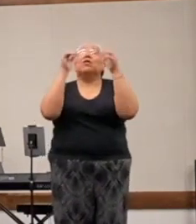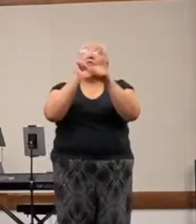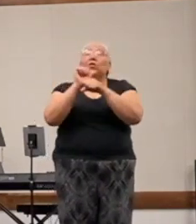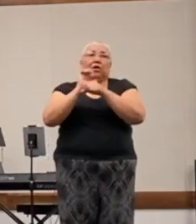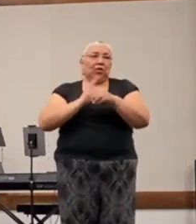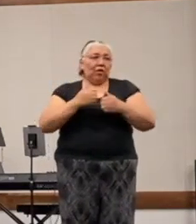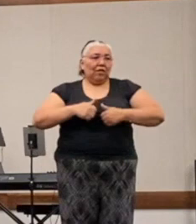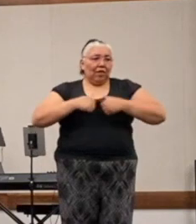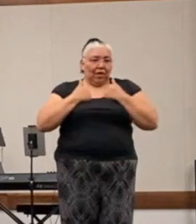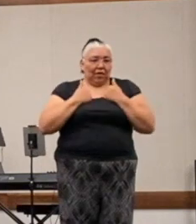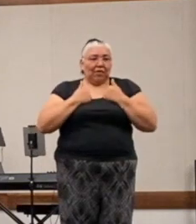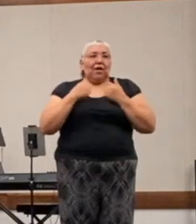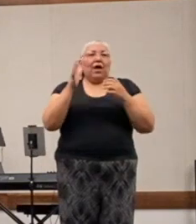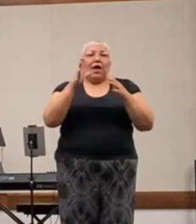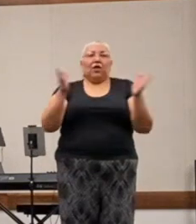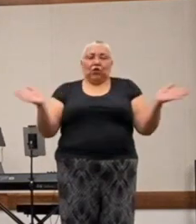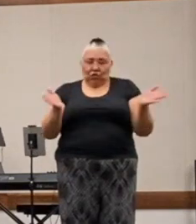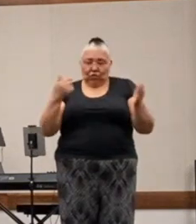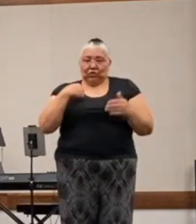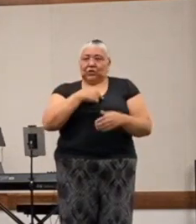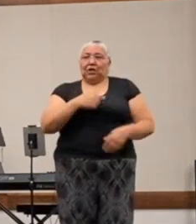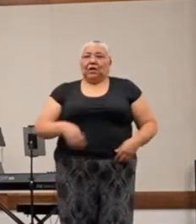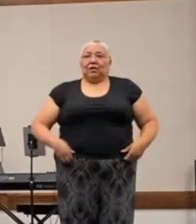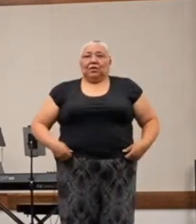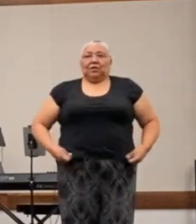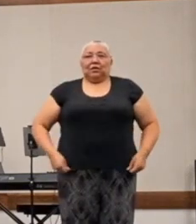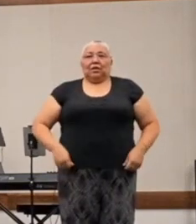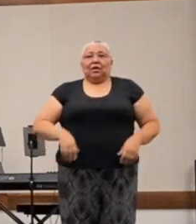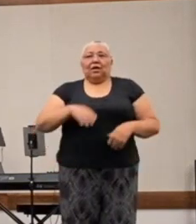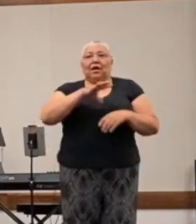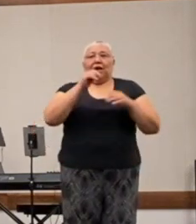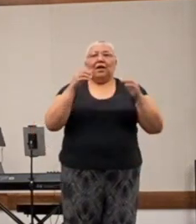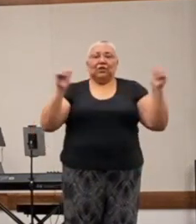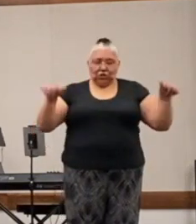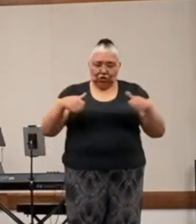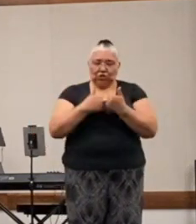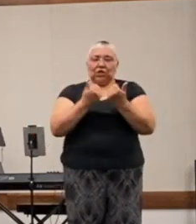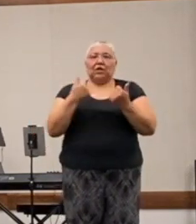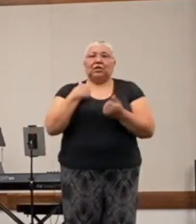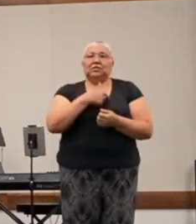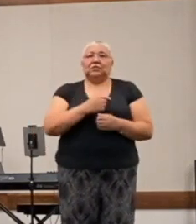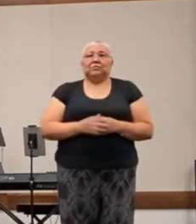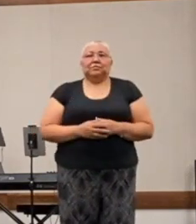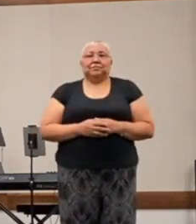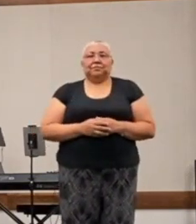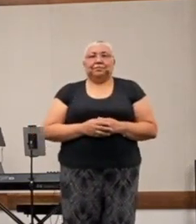in our lives and encouraging us and challenging us.